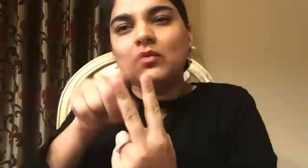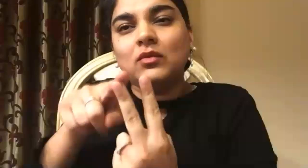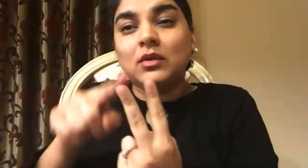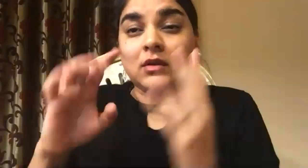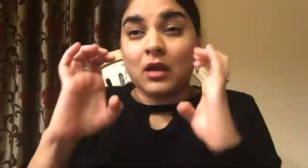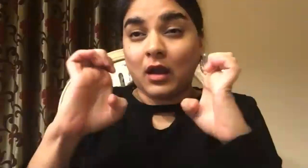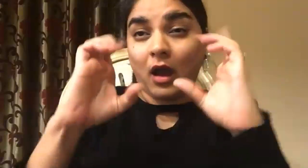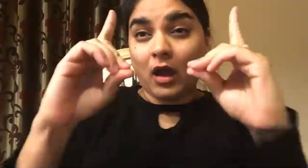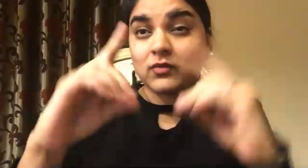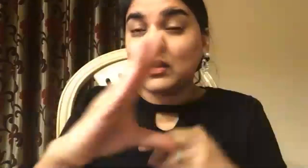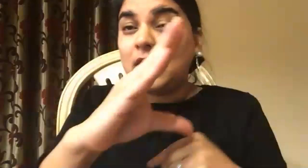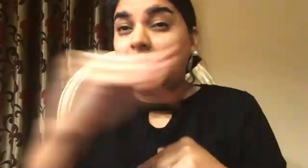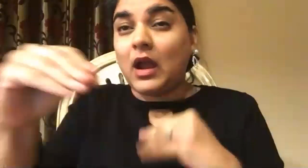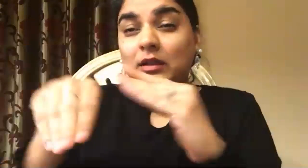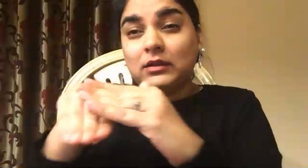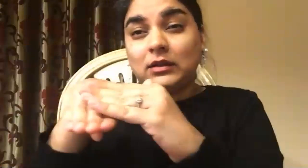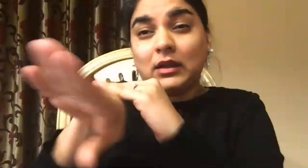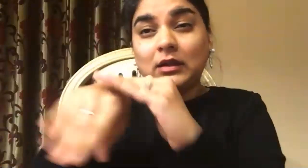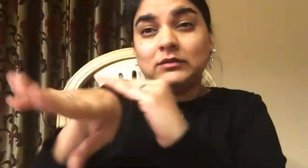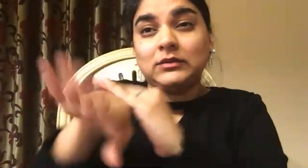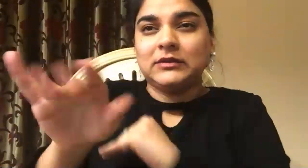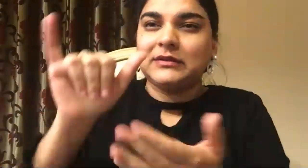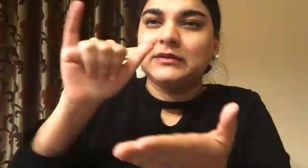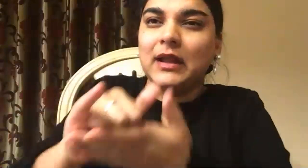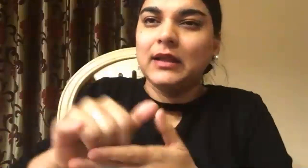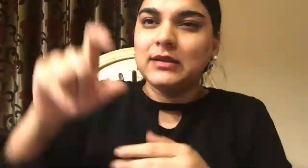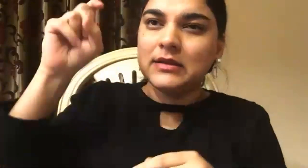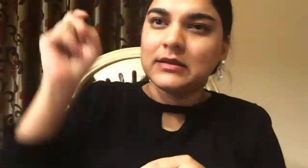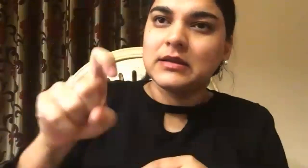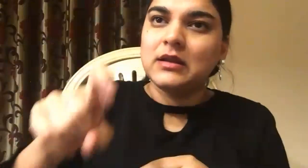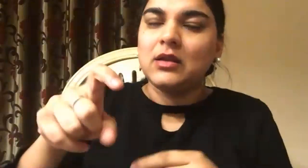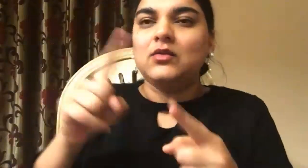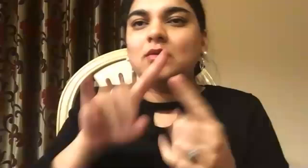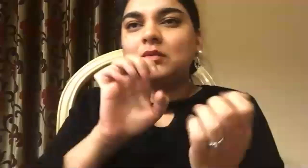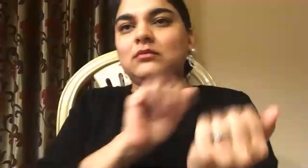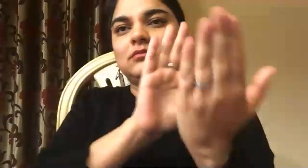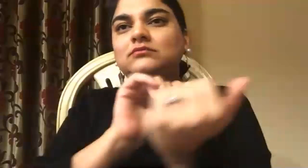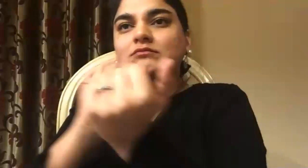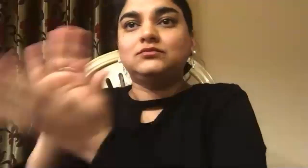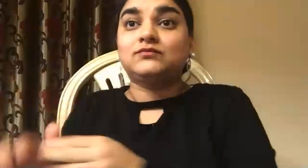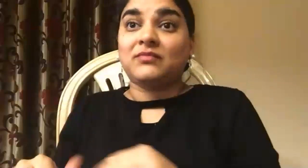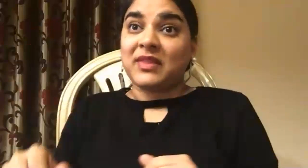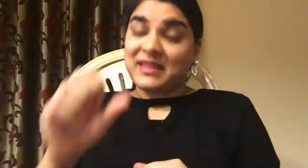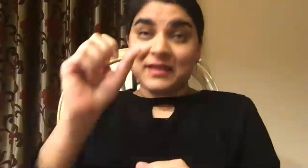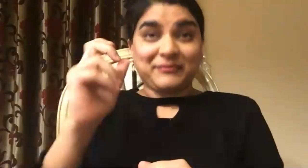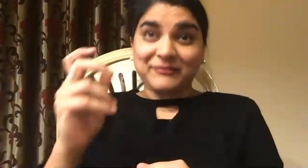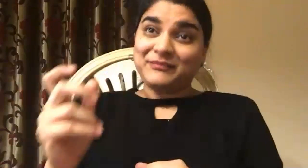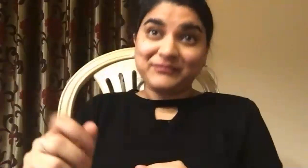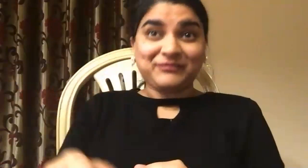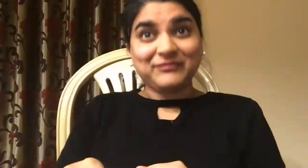go on? So that's why education and access are two of the most important aspects that need improvement to face these challenges and